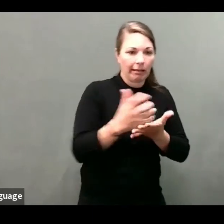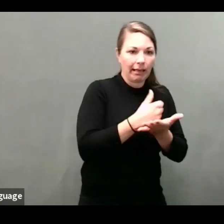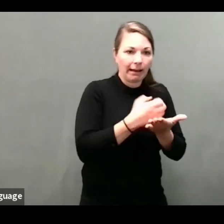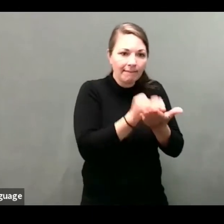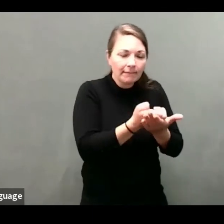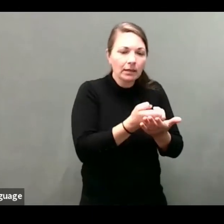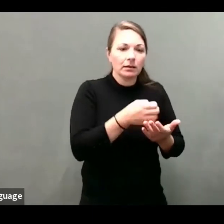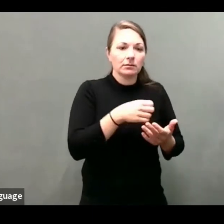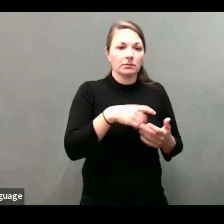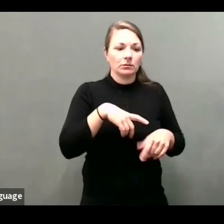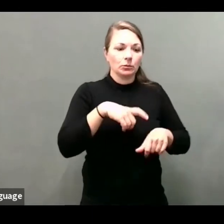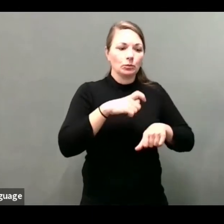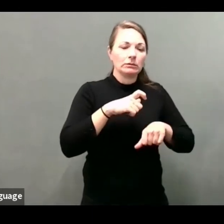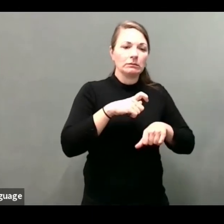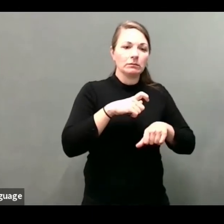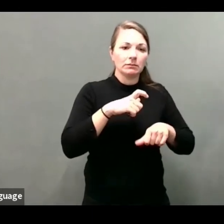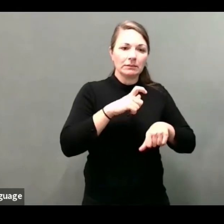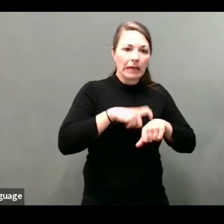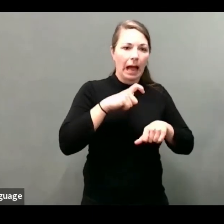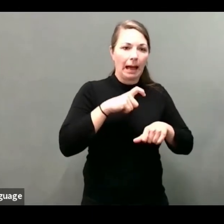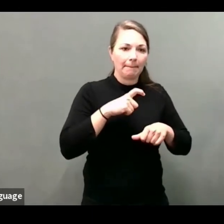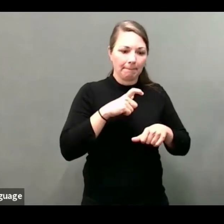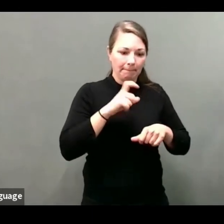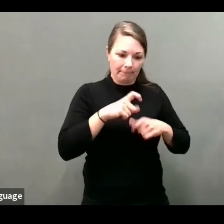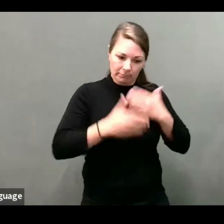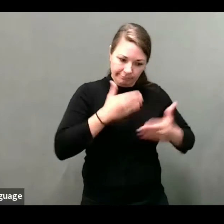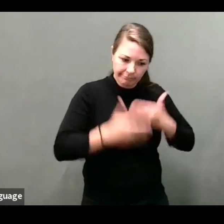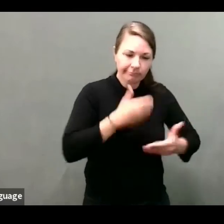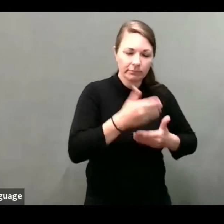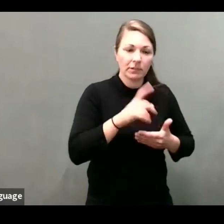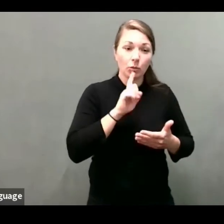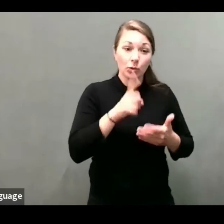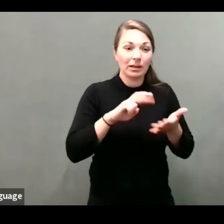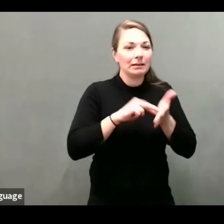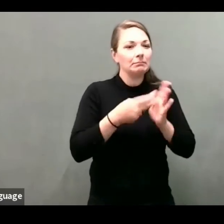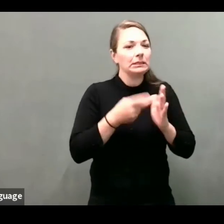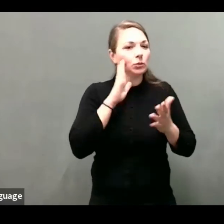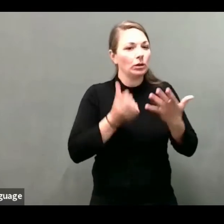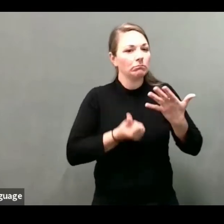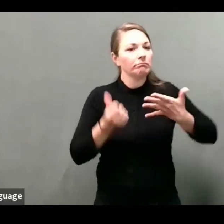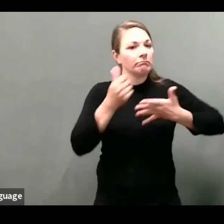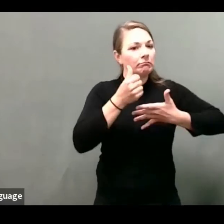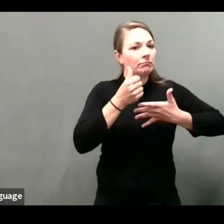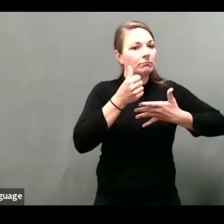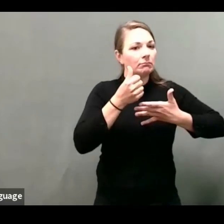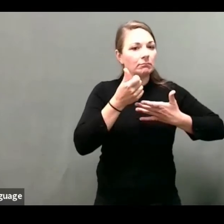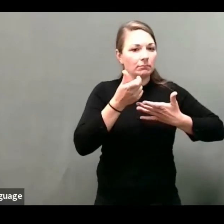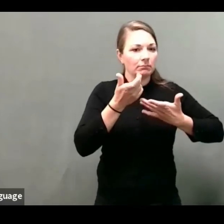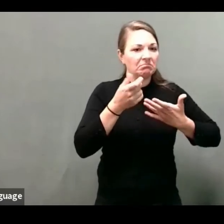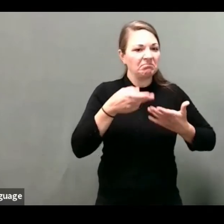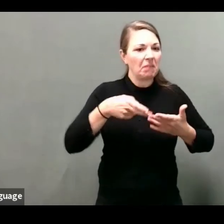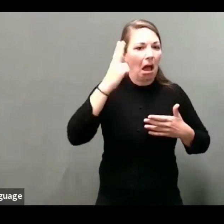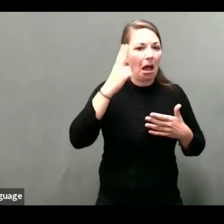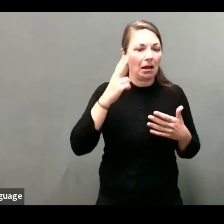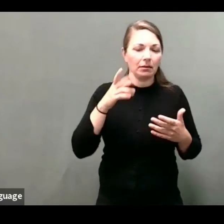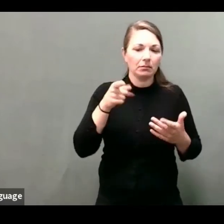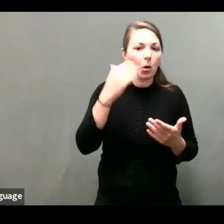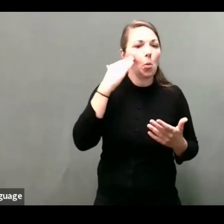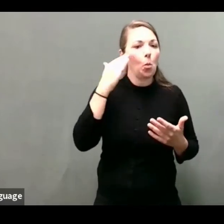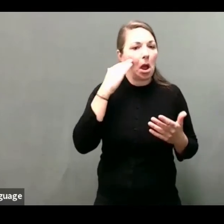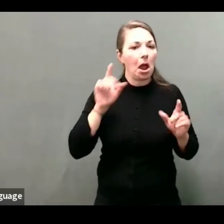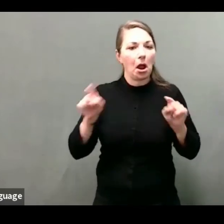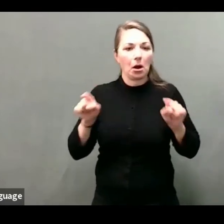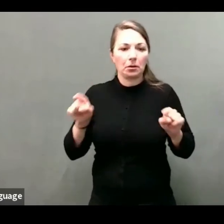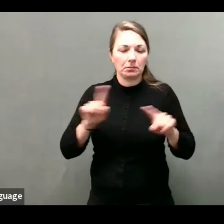if the patient wants either or both of those things, is still prioritized quite high. So just something for you to be aware of. Now, depending